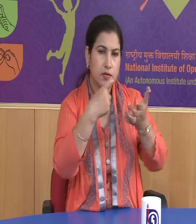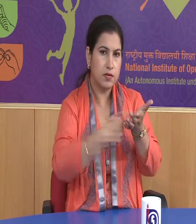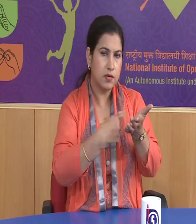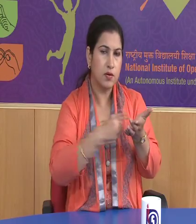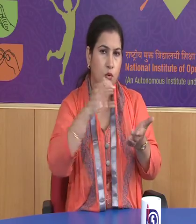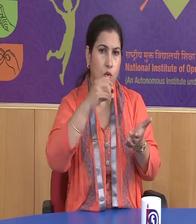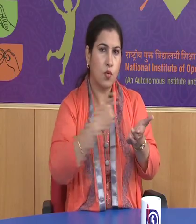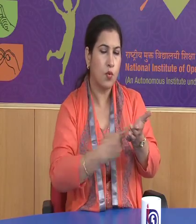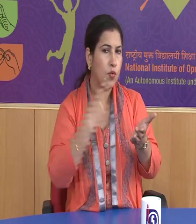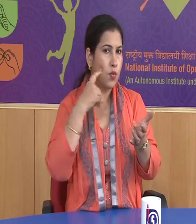genocide,